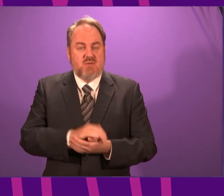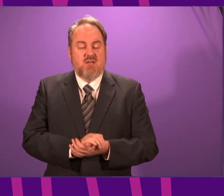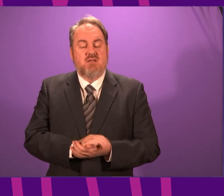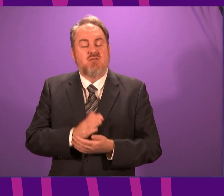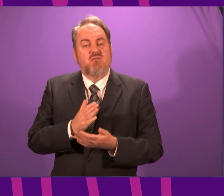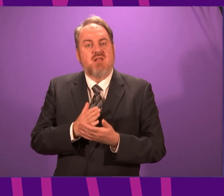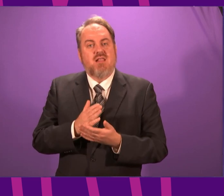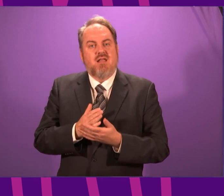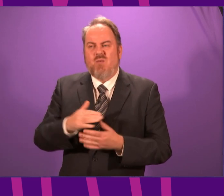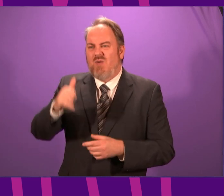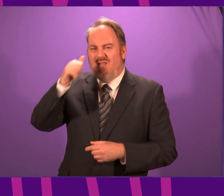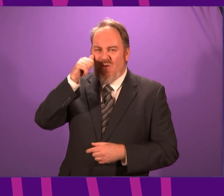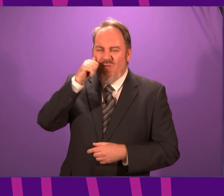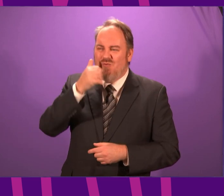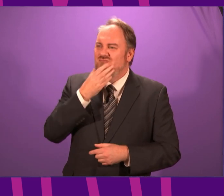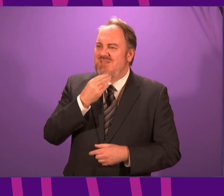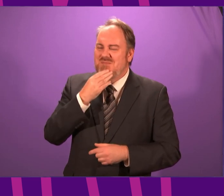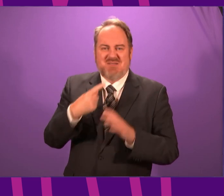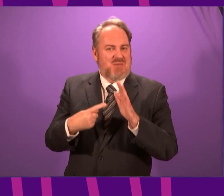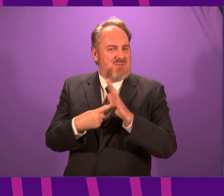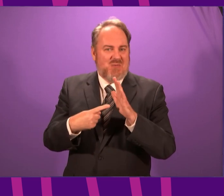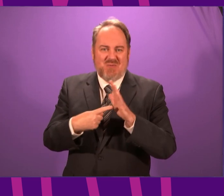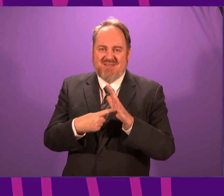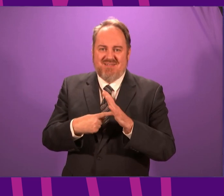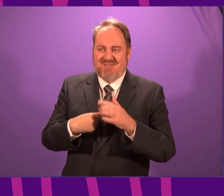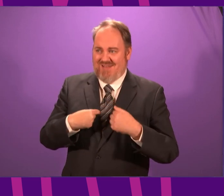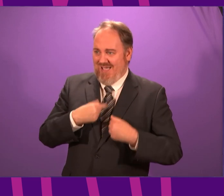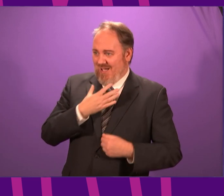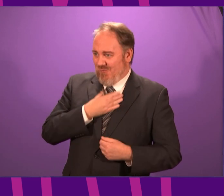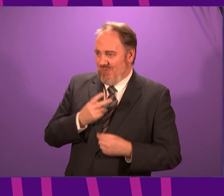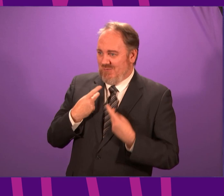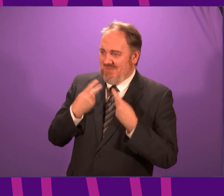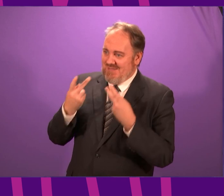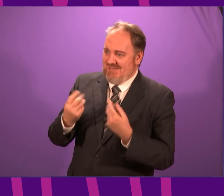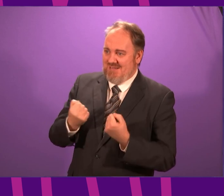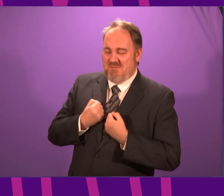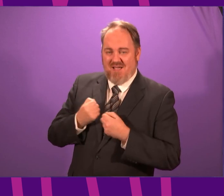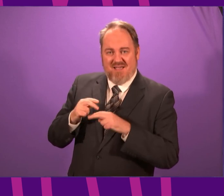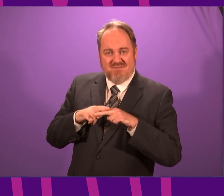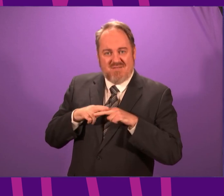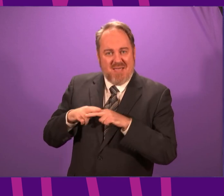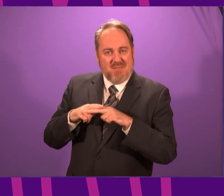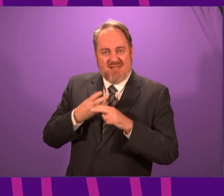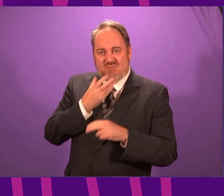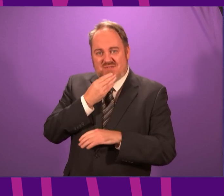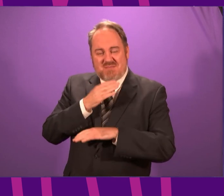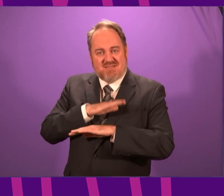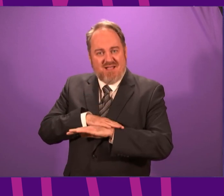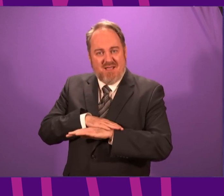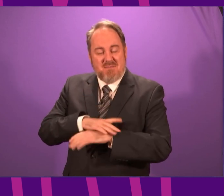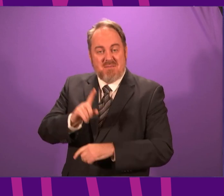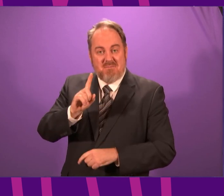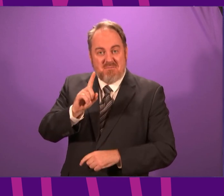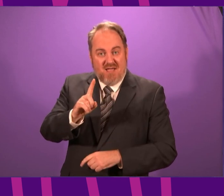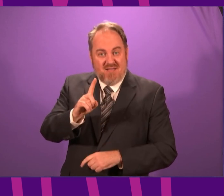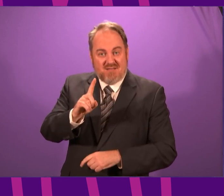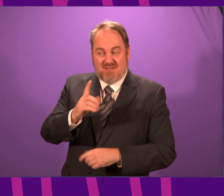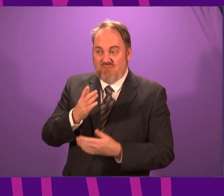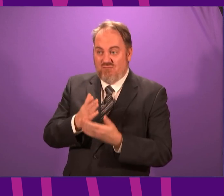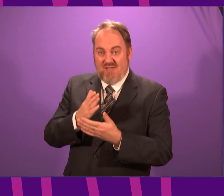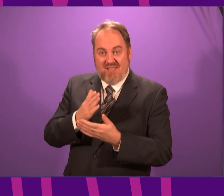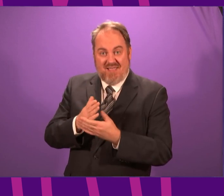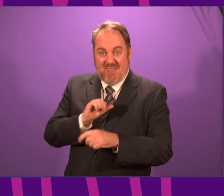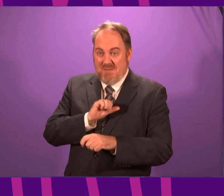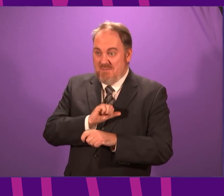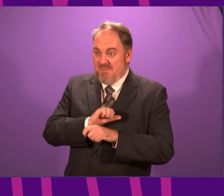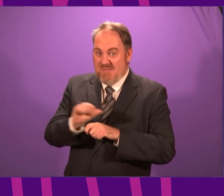see their family at Christmas. I desperately want to see my family at Christmas. Can I ask the member if he agrees, though, that the best way to try to open the door